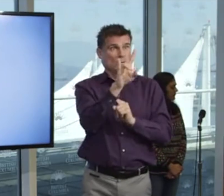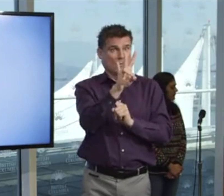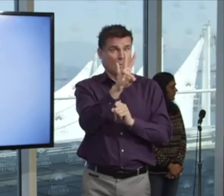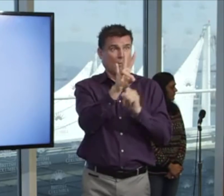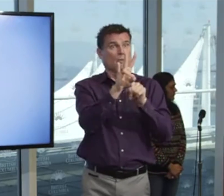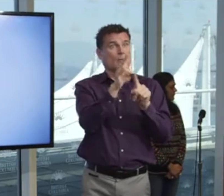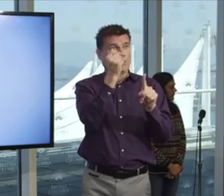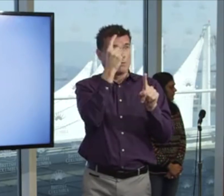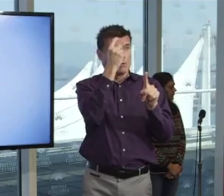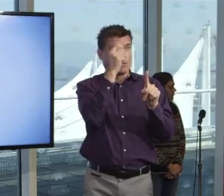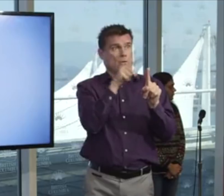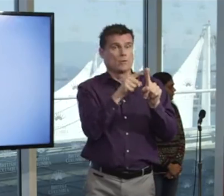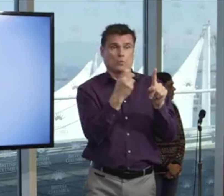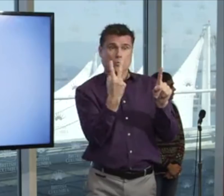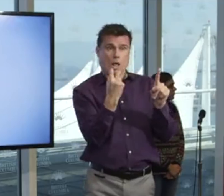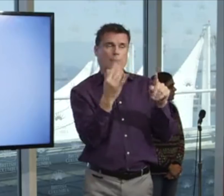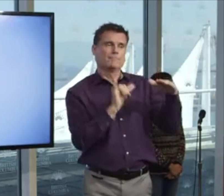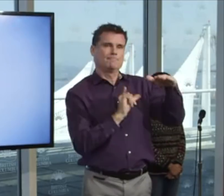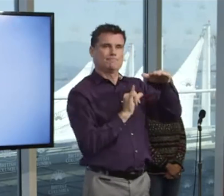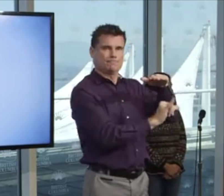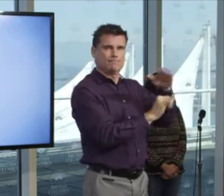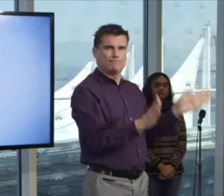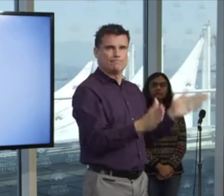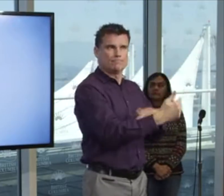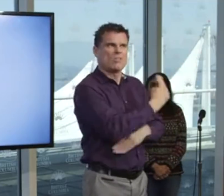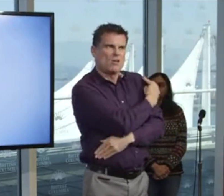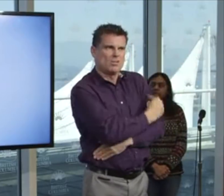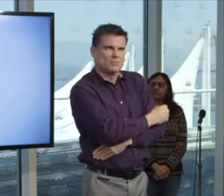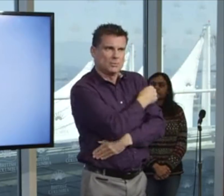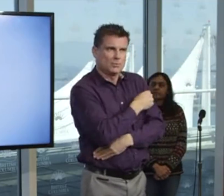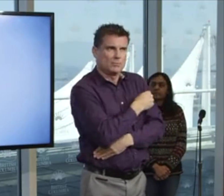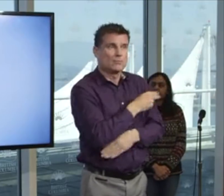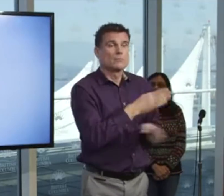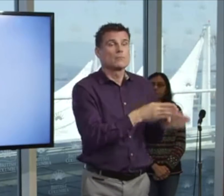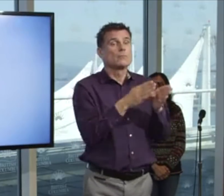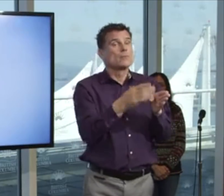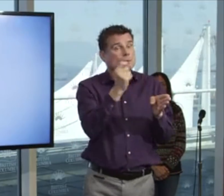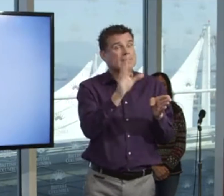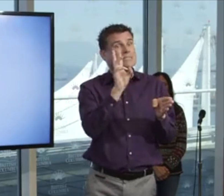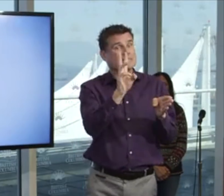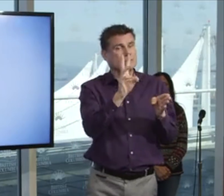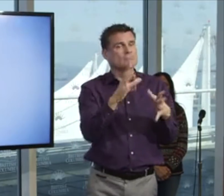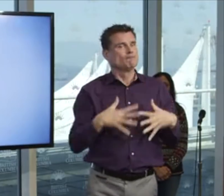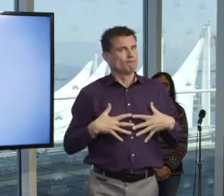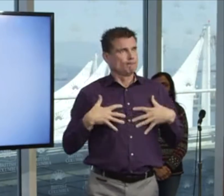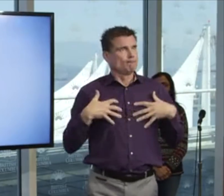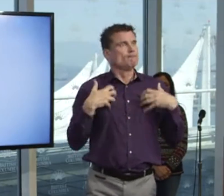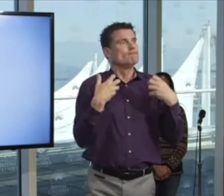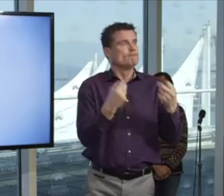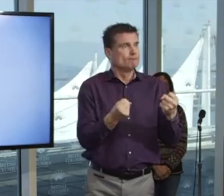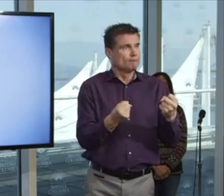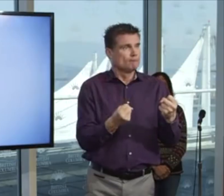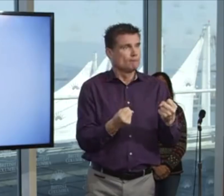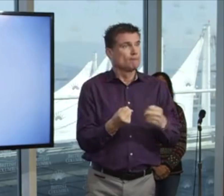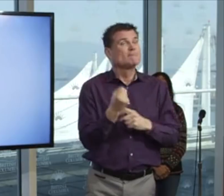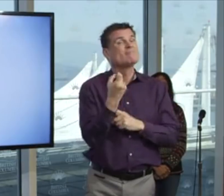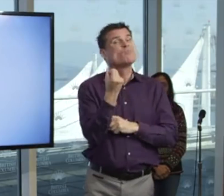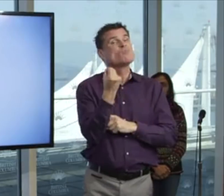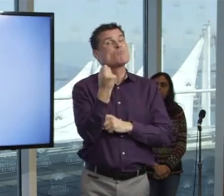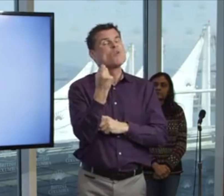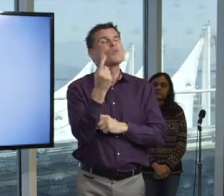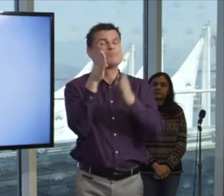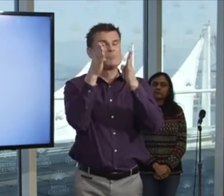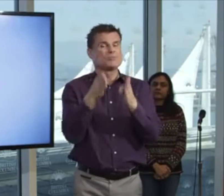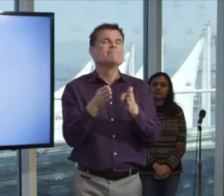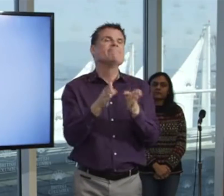recovered. We have 1 additional death related to the Lynn Valley Care Centre, bringing our total to